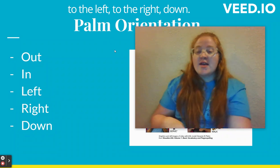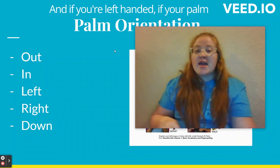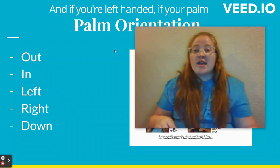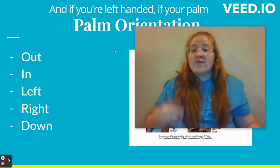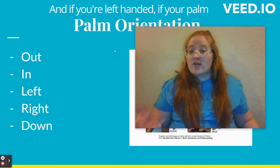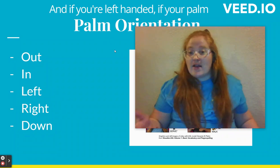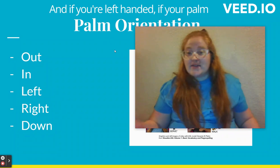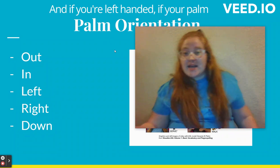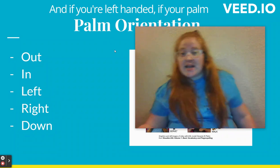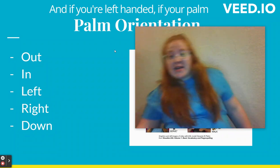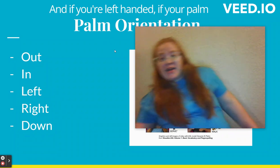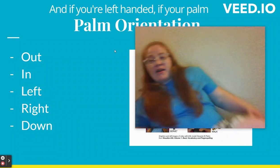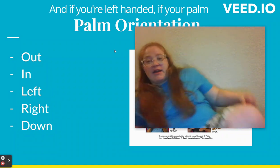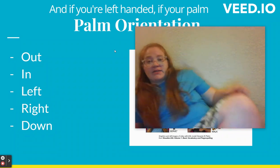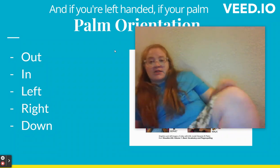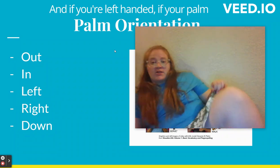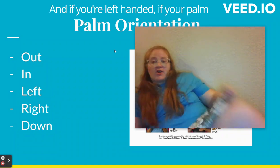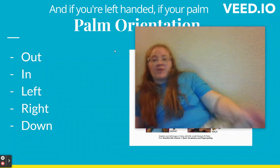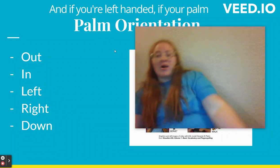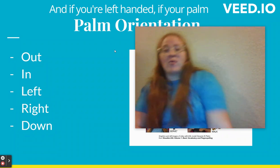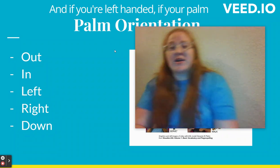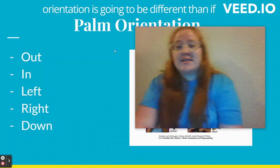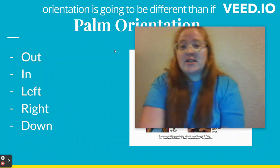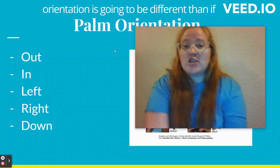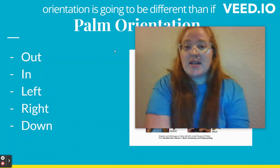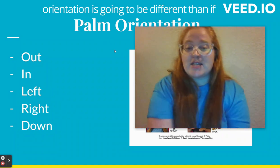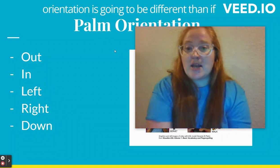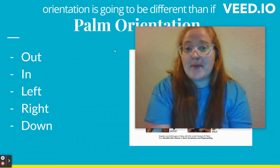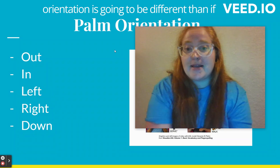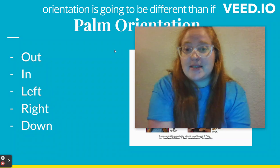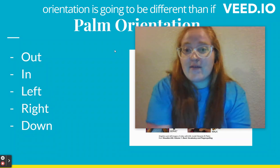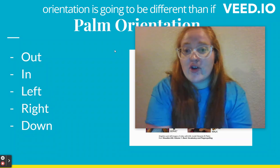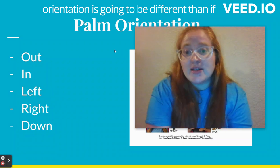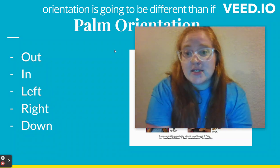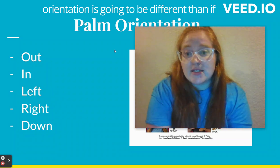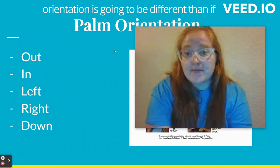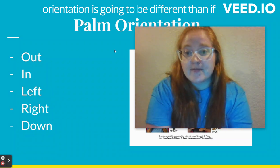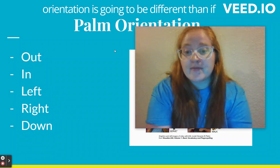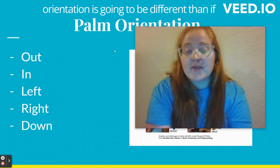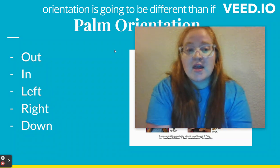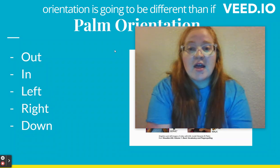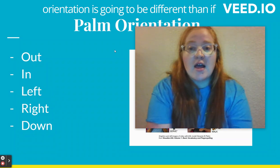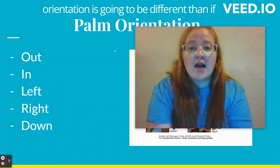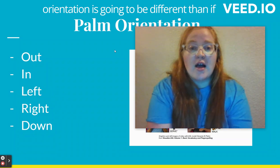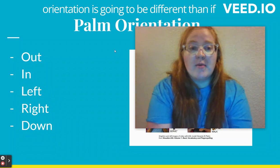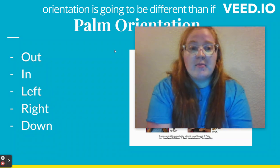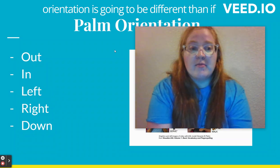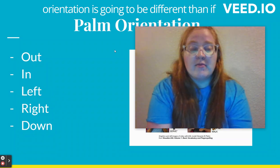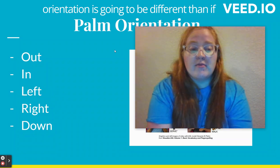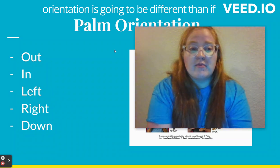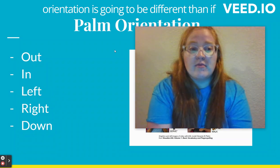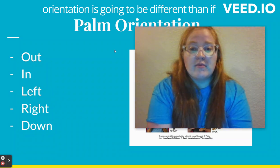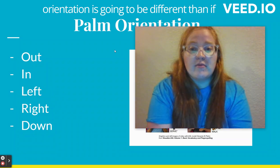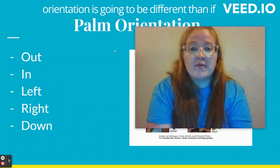down? And if you're left-handed, if your palm orientation is going to be different